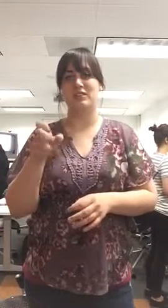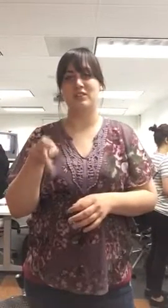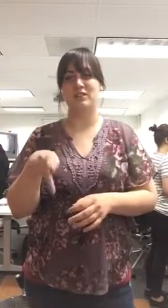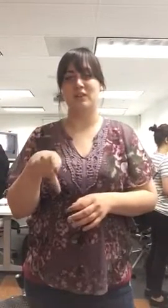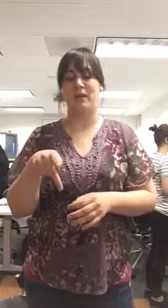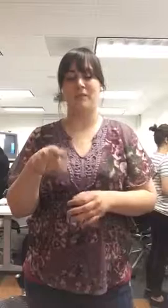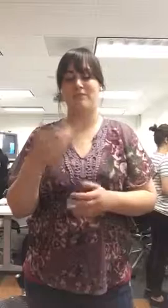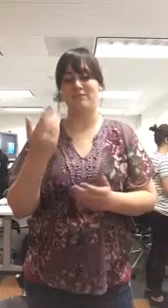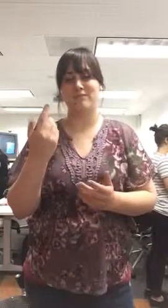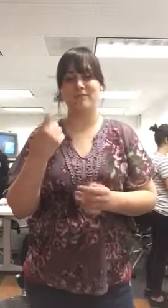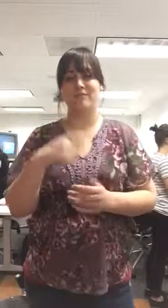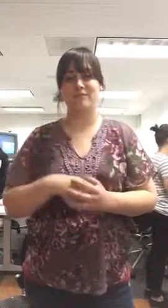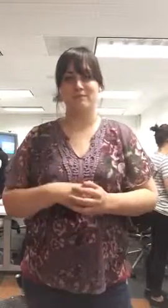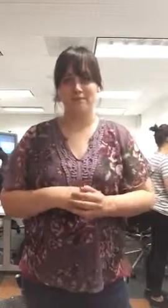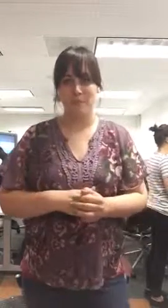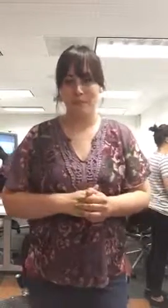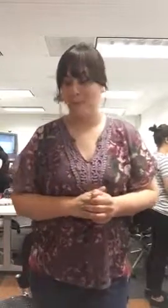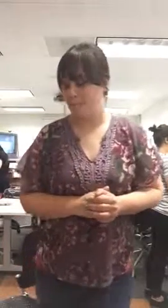it. Now,